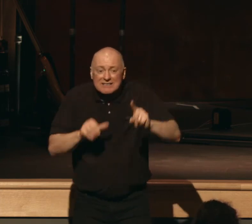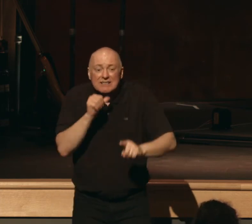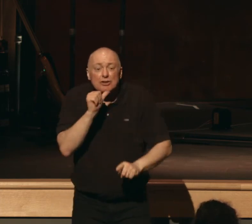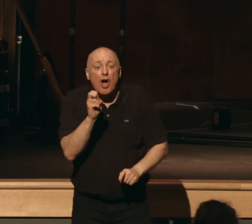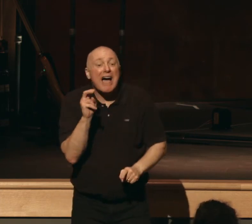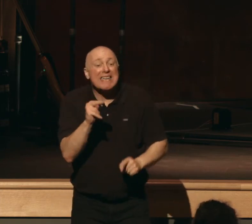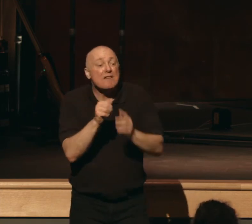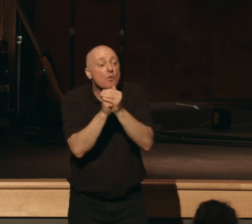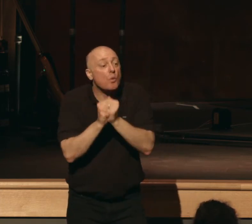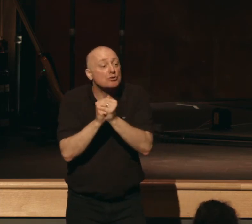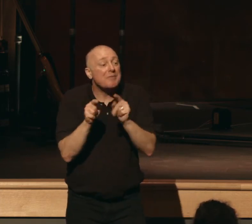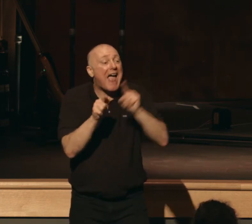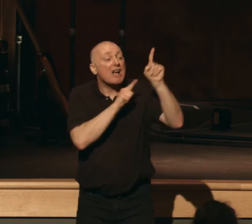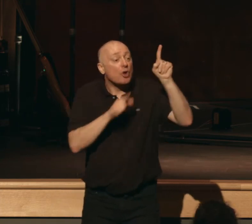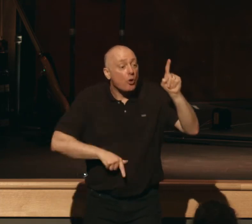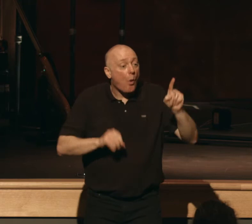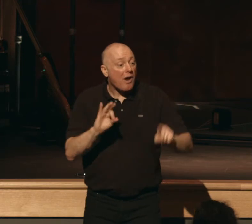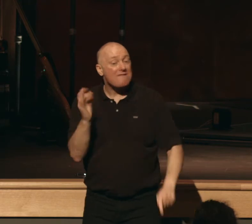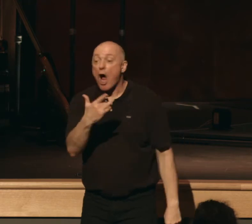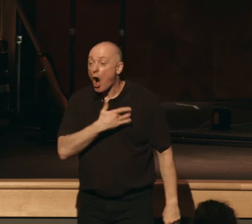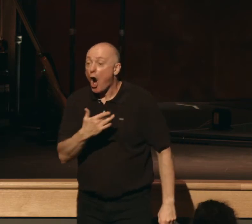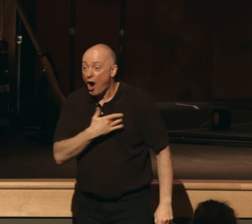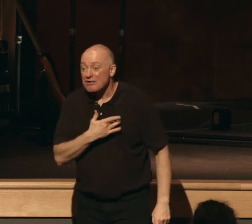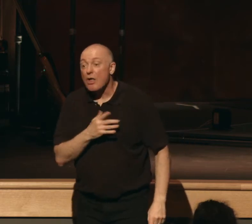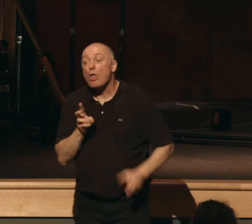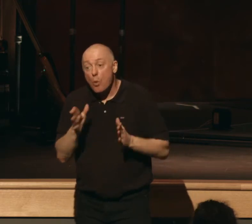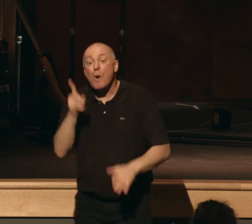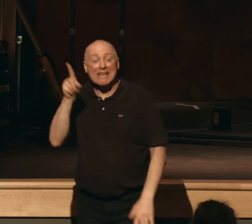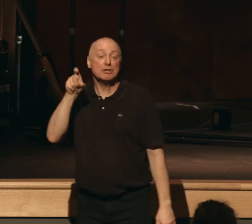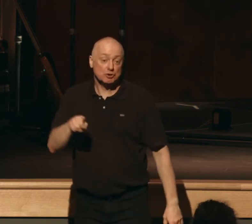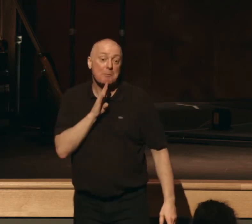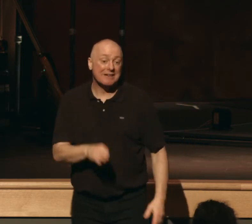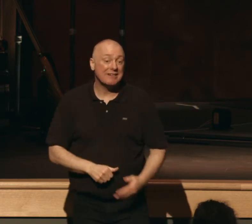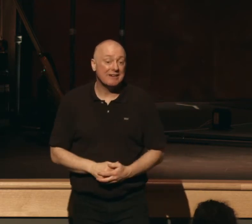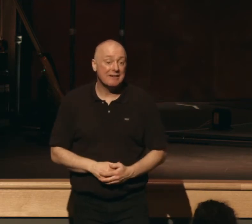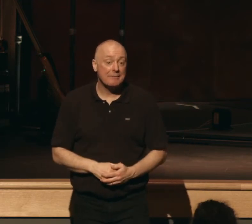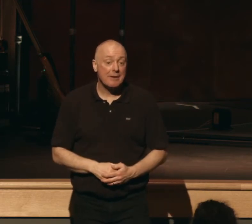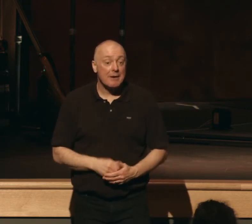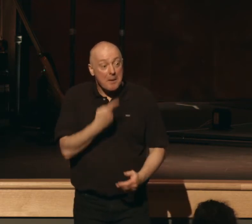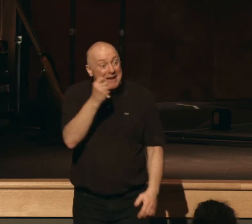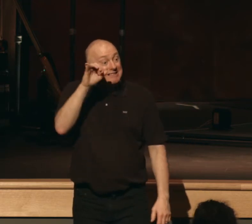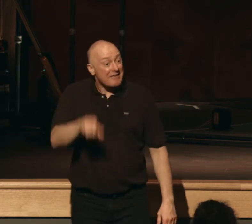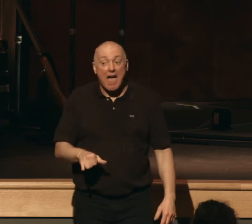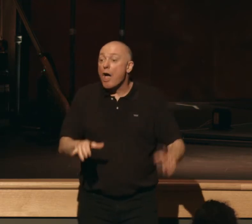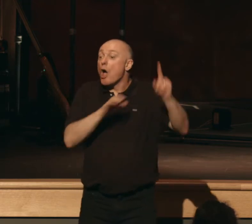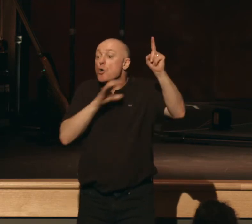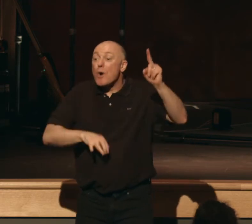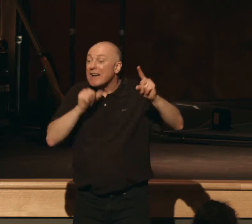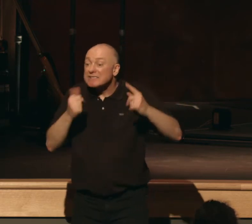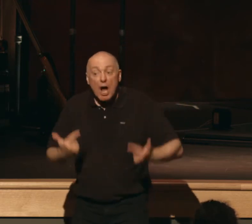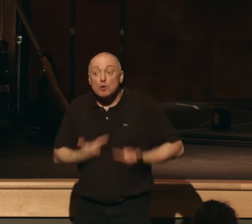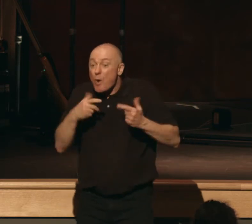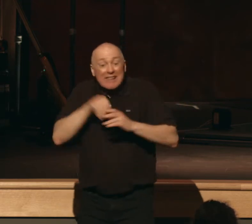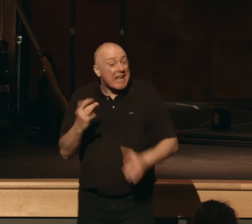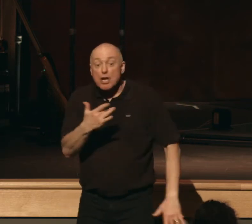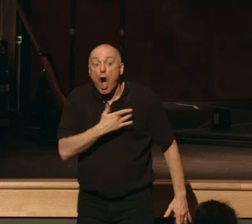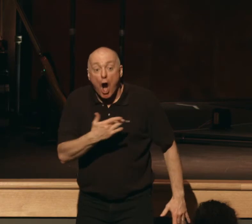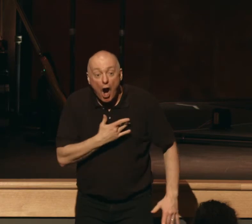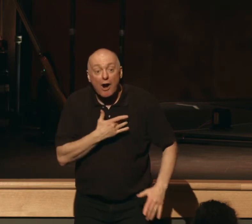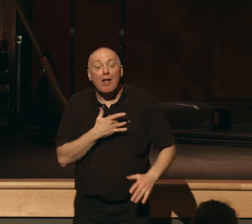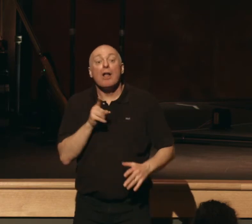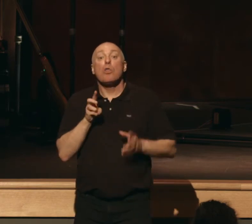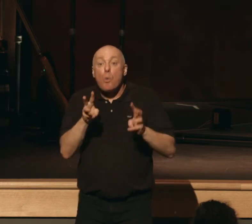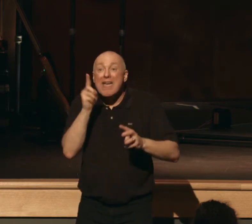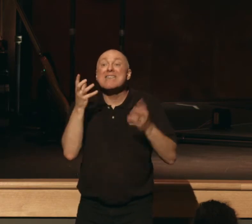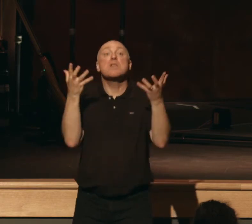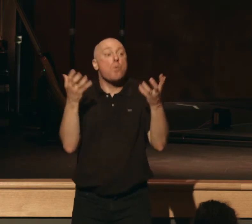worshiped as Lord of our hearts as he should be. And because of that, Christ is not dwelling in our hearts as he